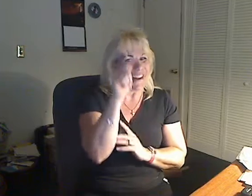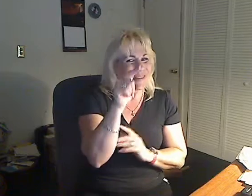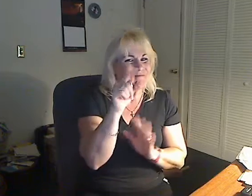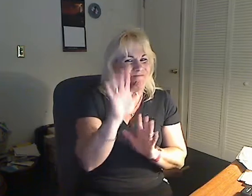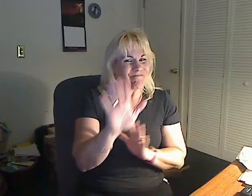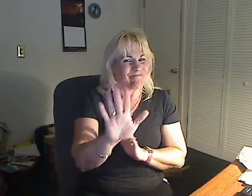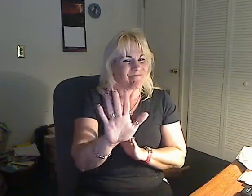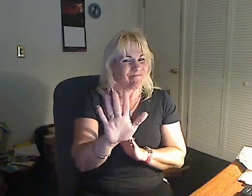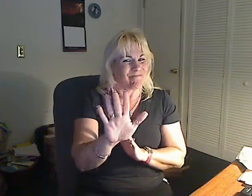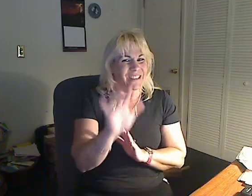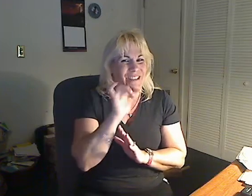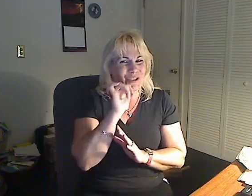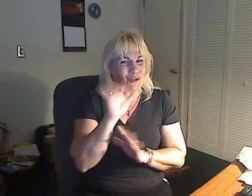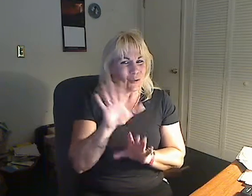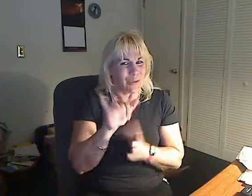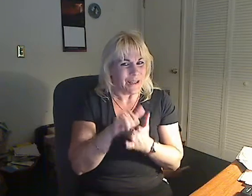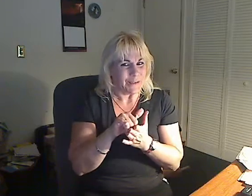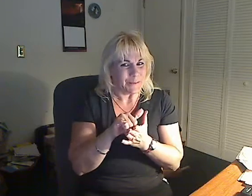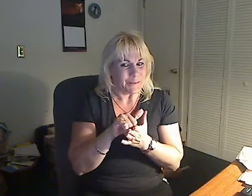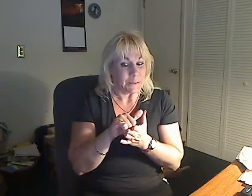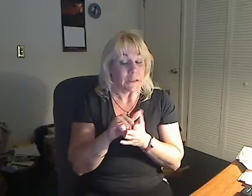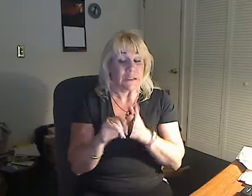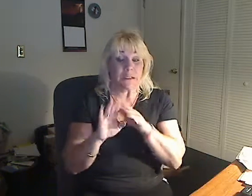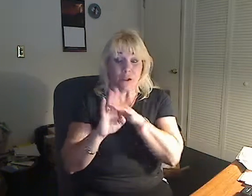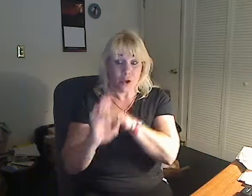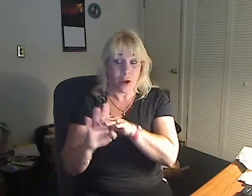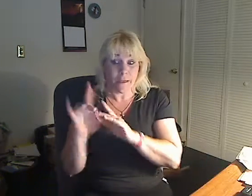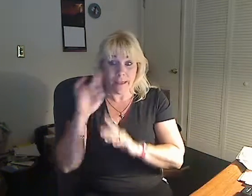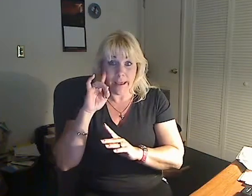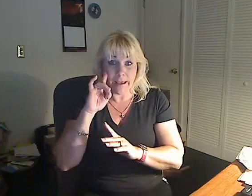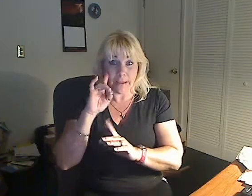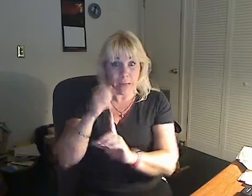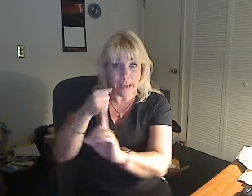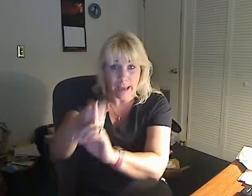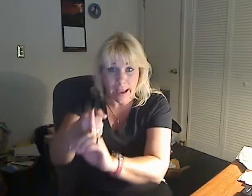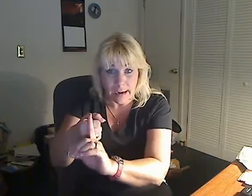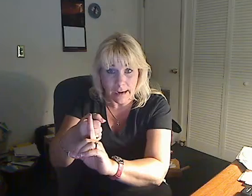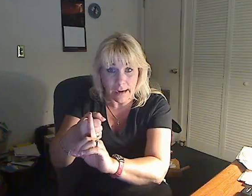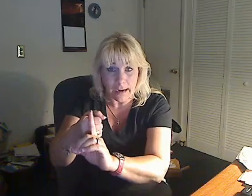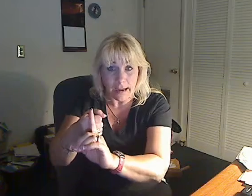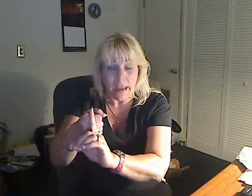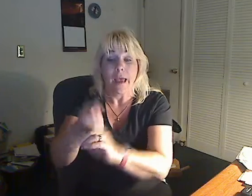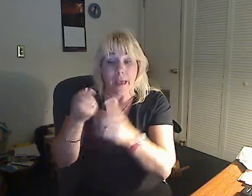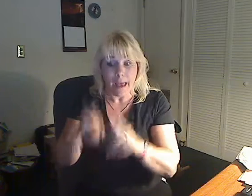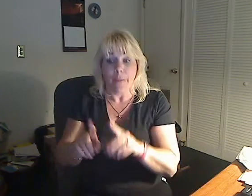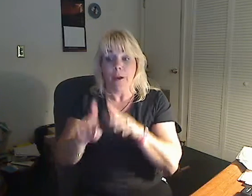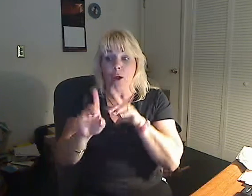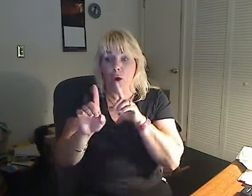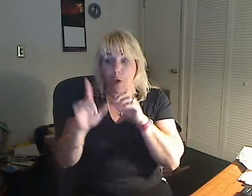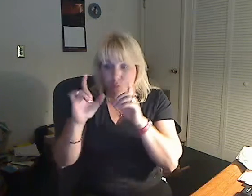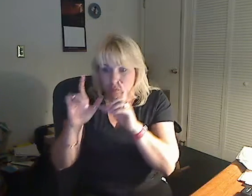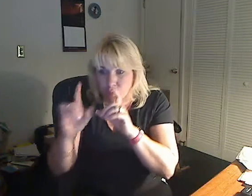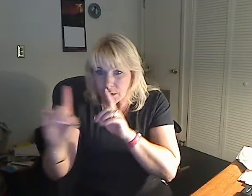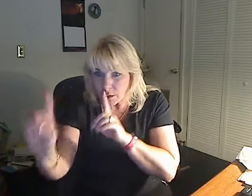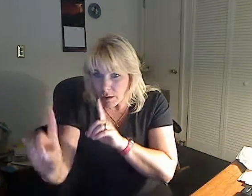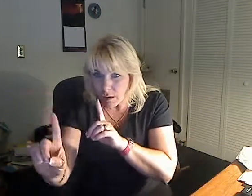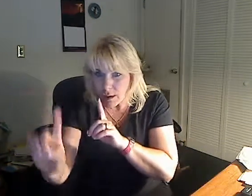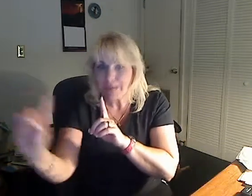that it's being attacked, that someone is chasing it, and that's usually when they'll turn back around and attack. Thankfully, that didn't happen, but